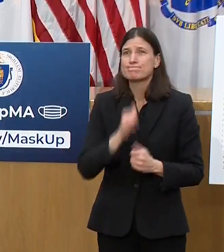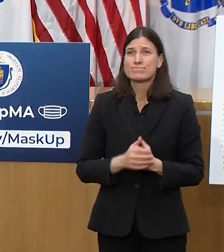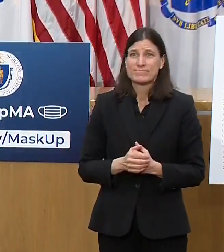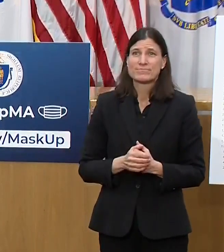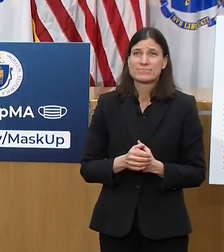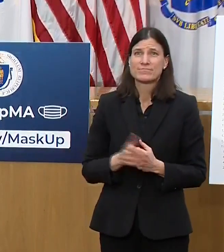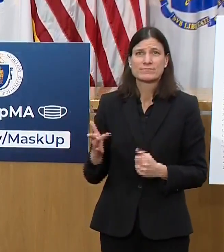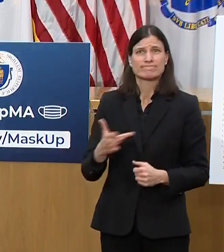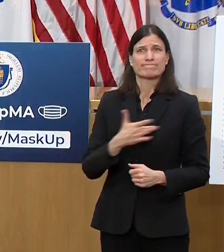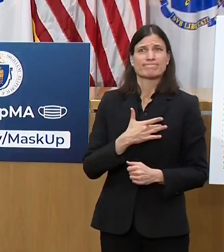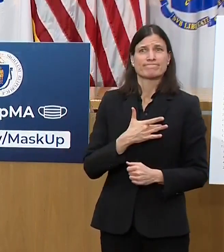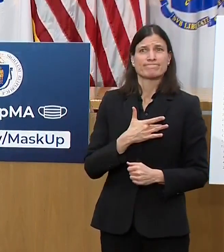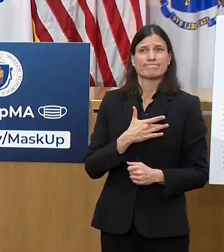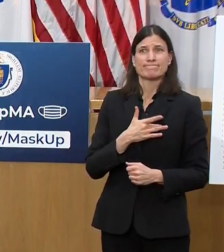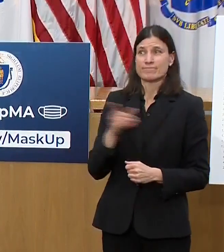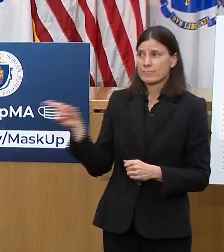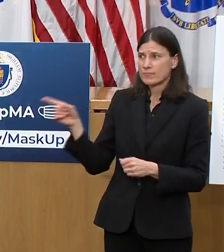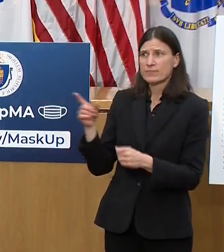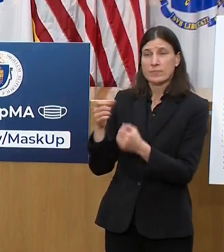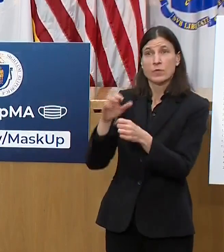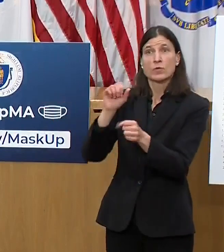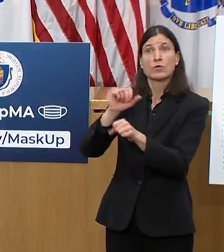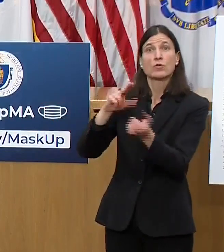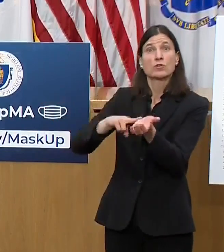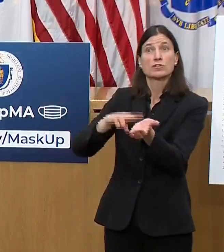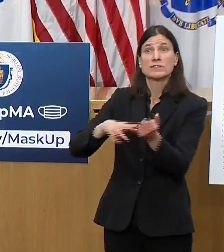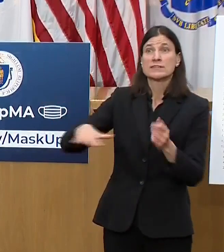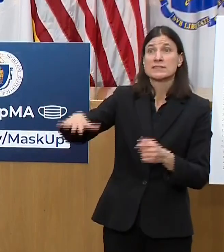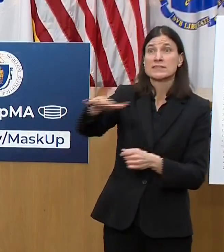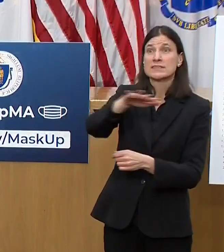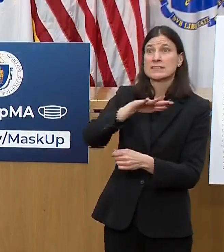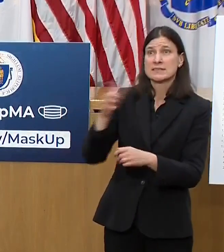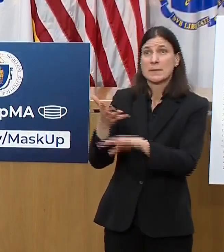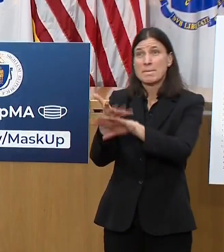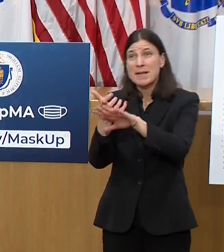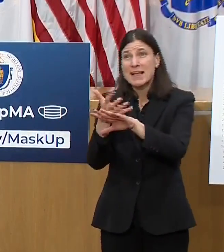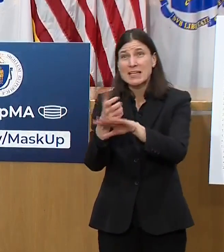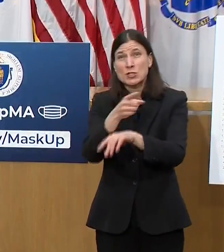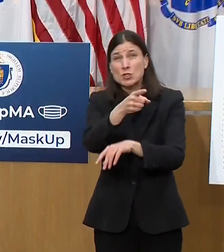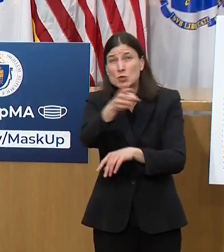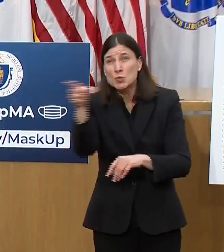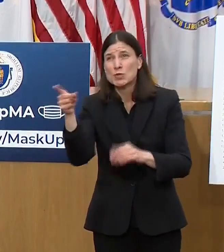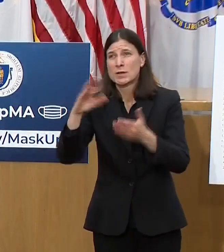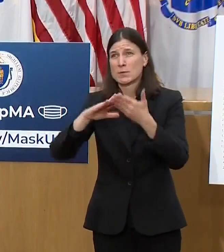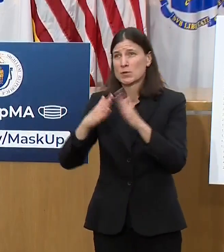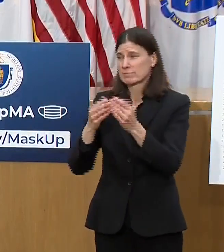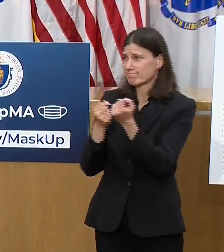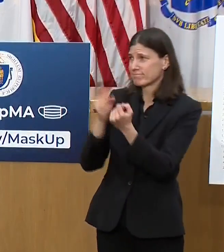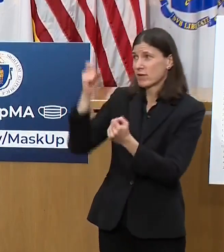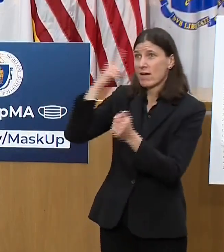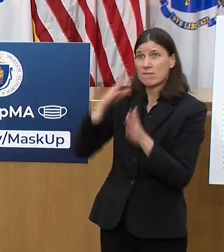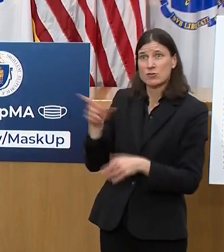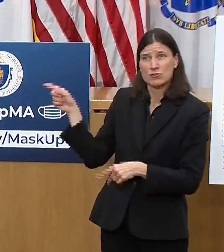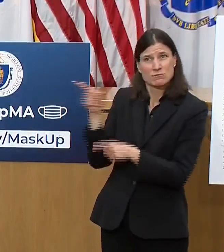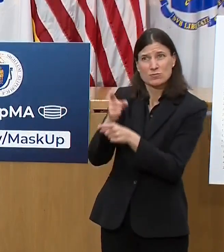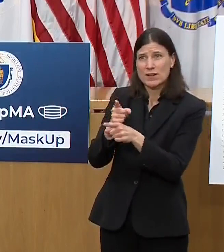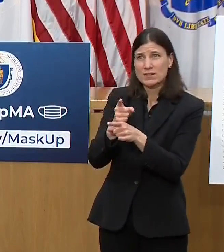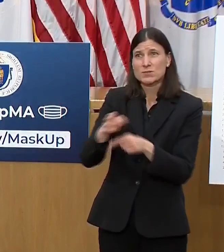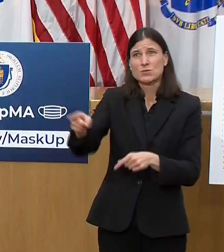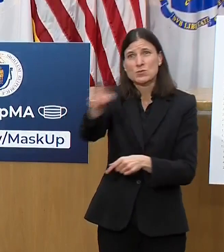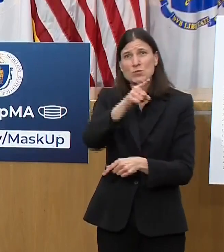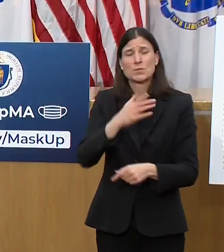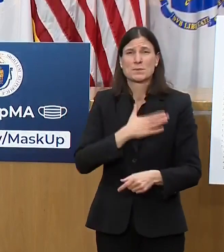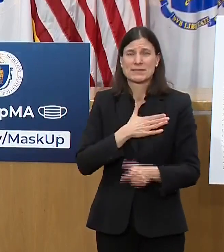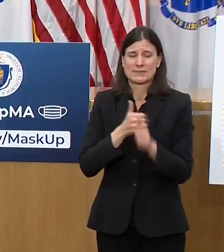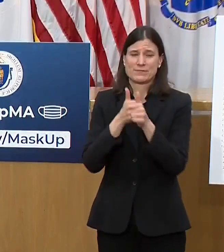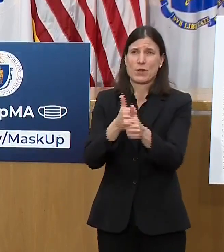governor in asking, even begging, each of you to follow the state guidelines, to